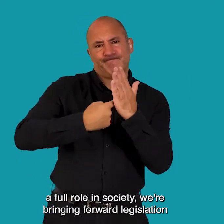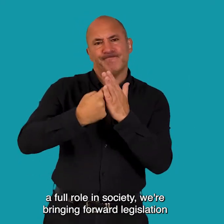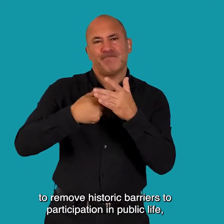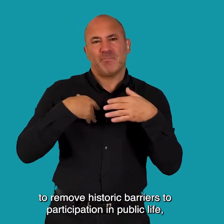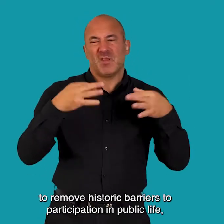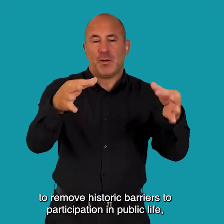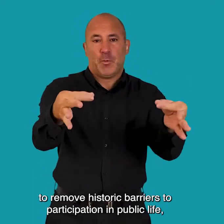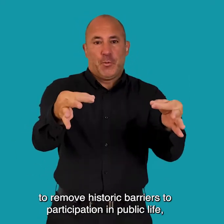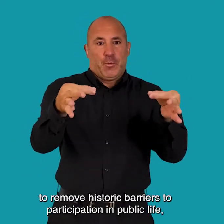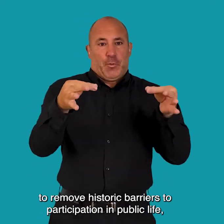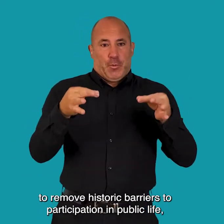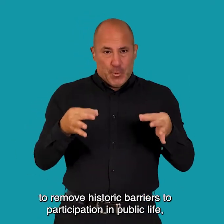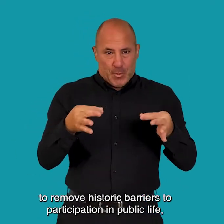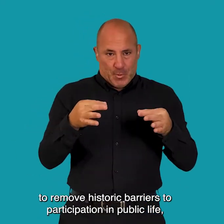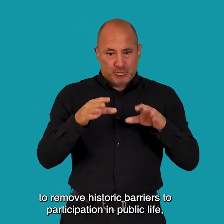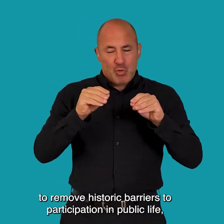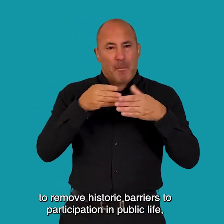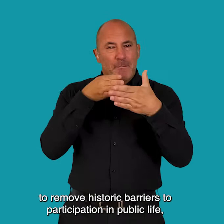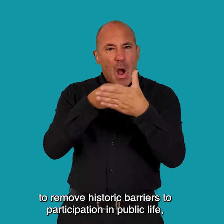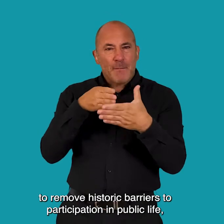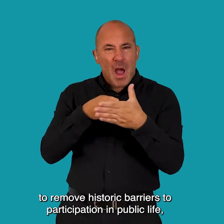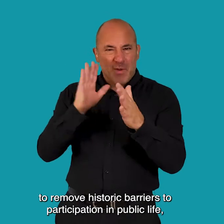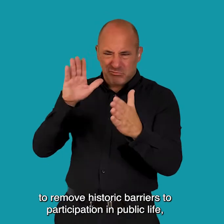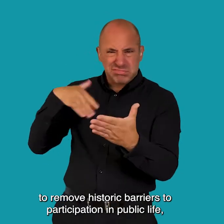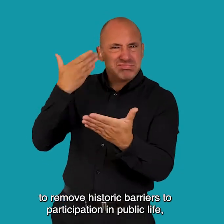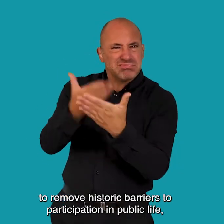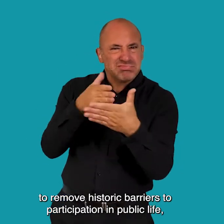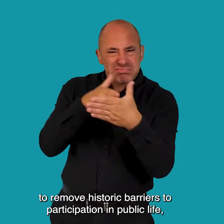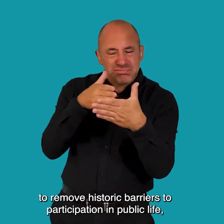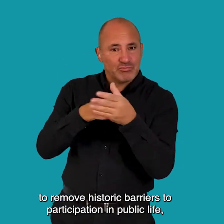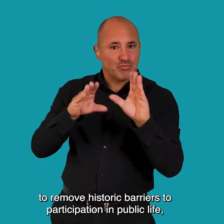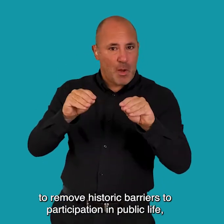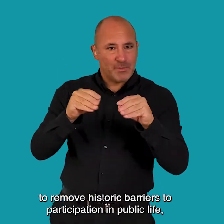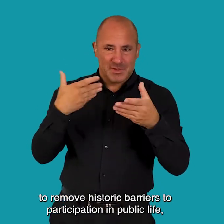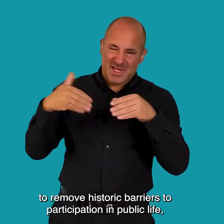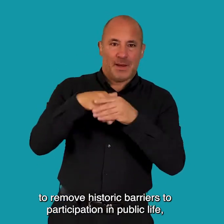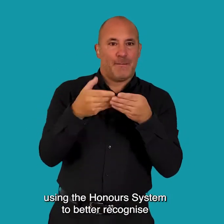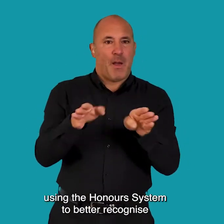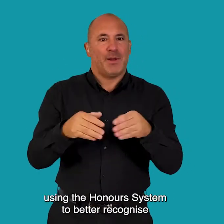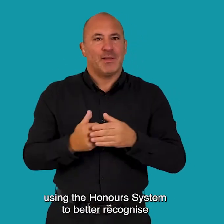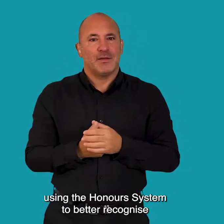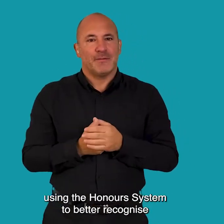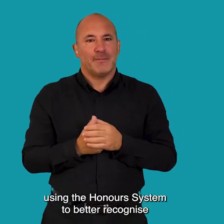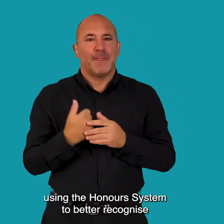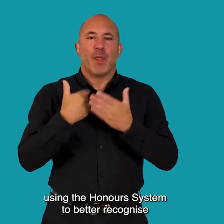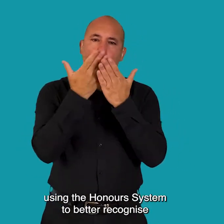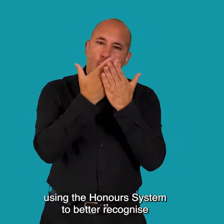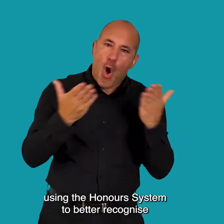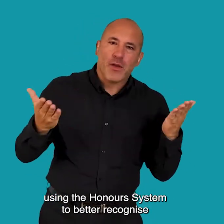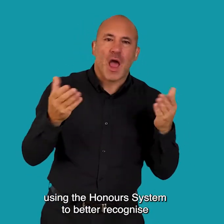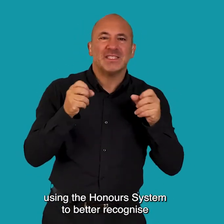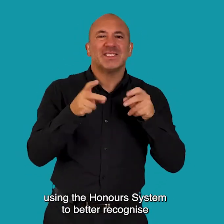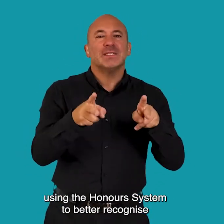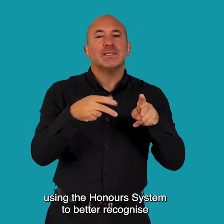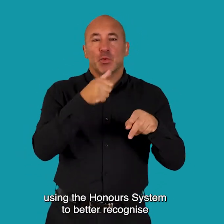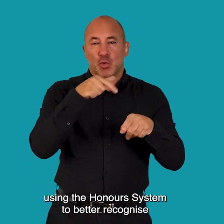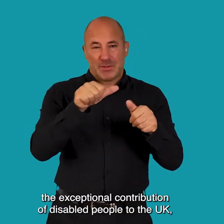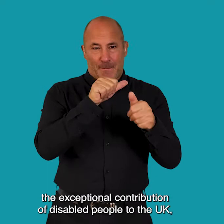to remove historic barriers to participation in public life, using the honour system to better recognise the